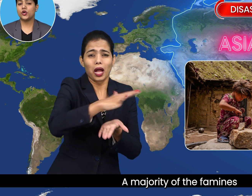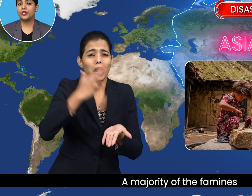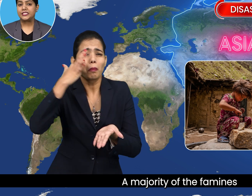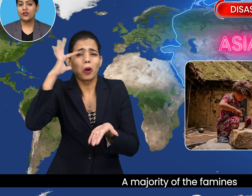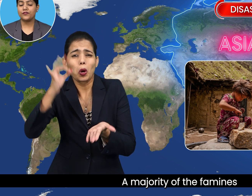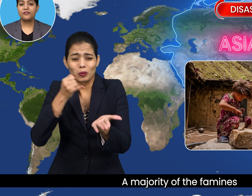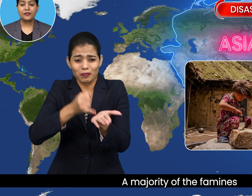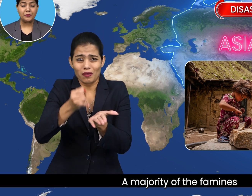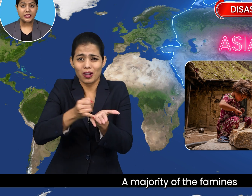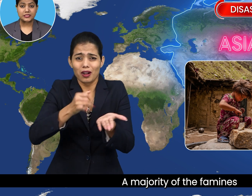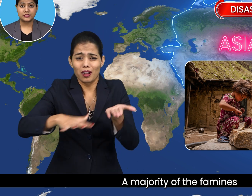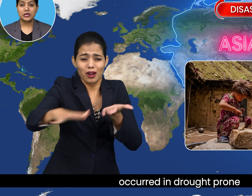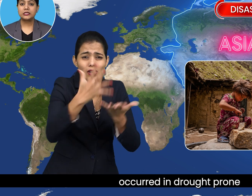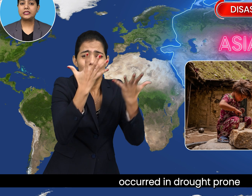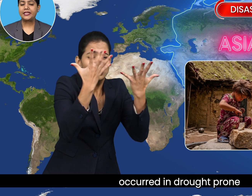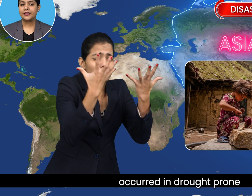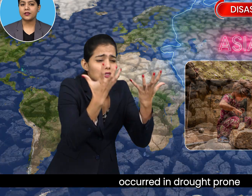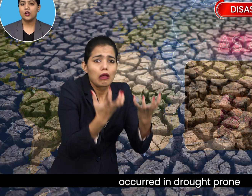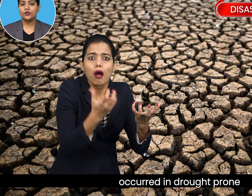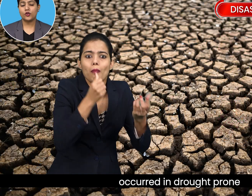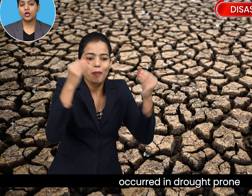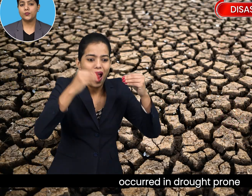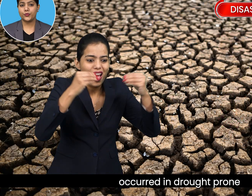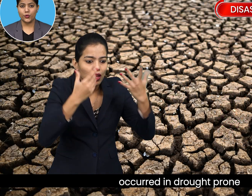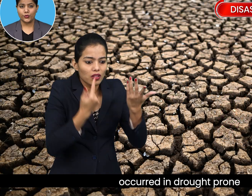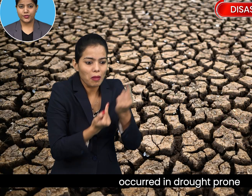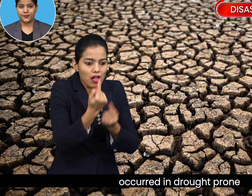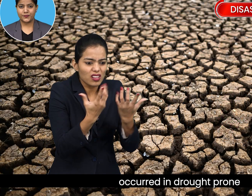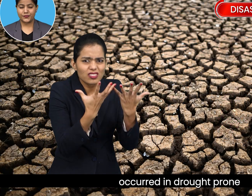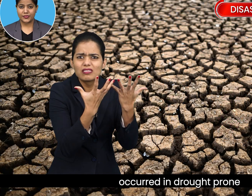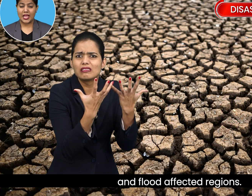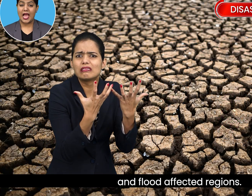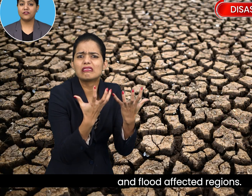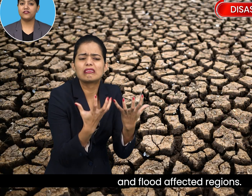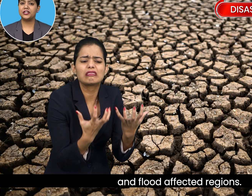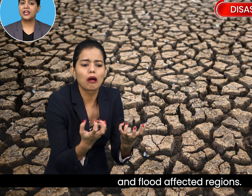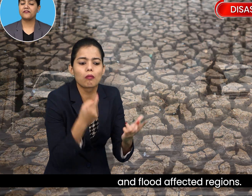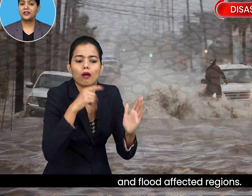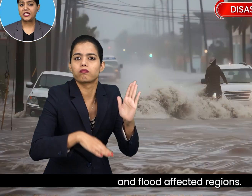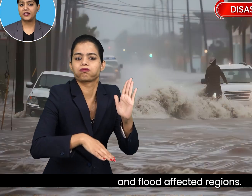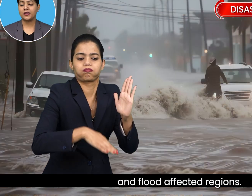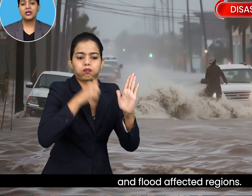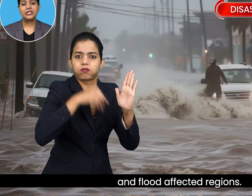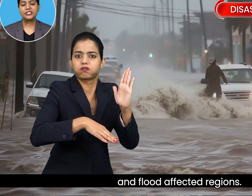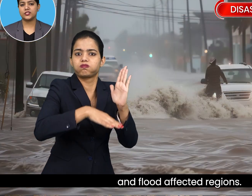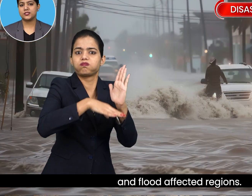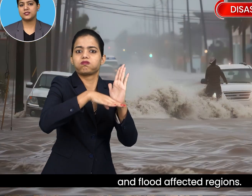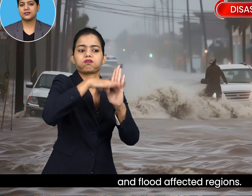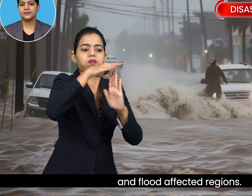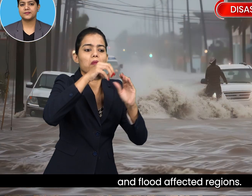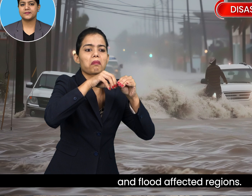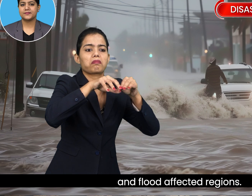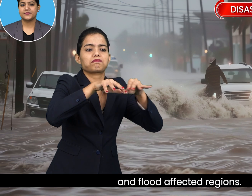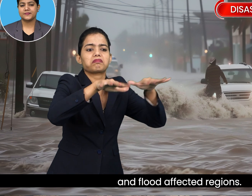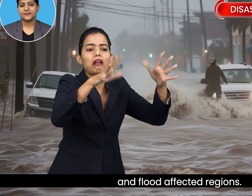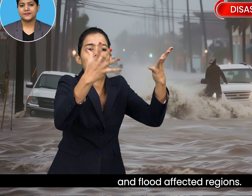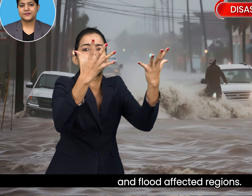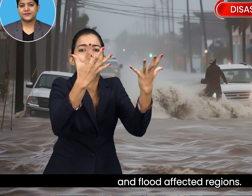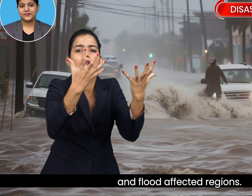A majority of the famines occurred in drought-prone and flood-affected regions.